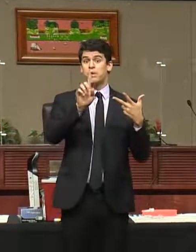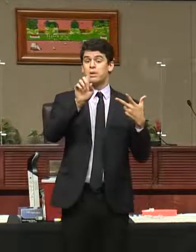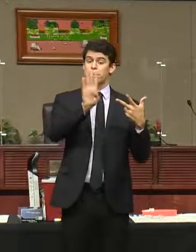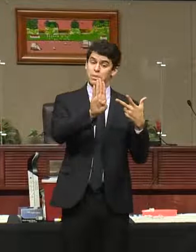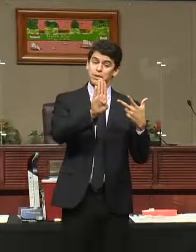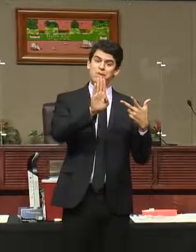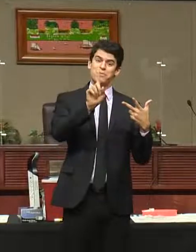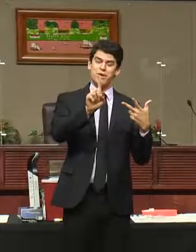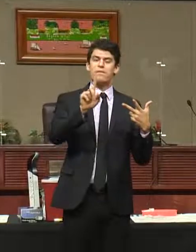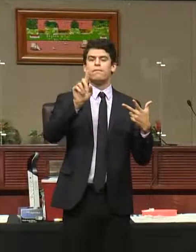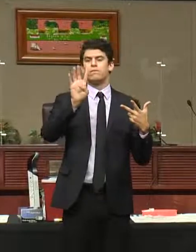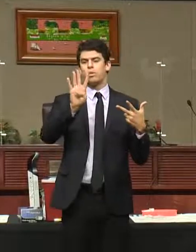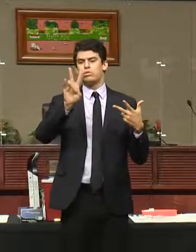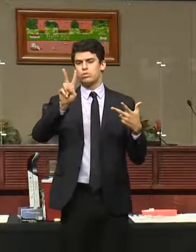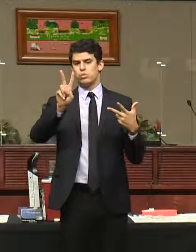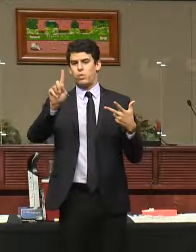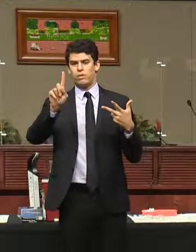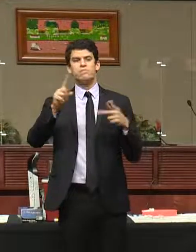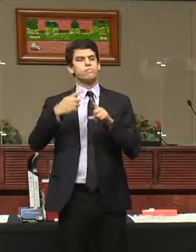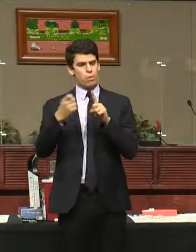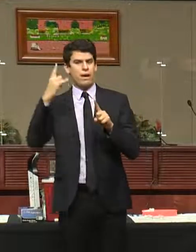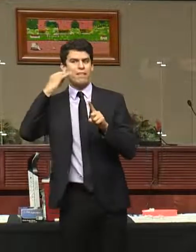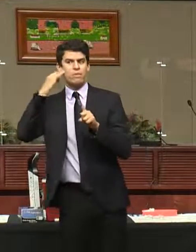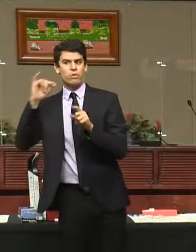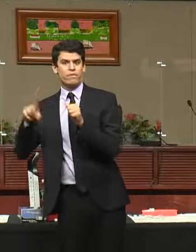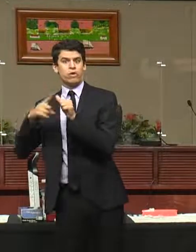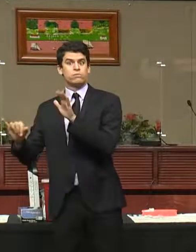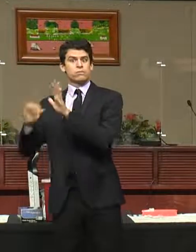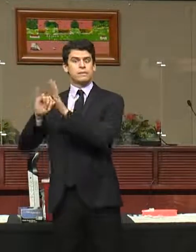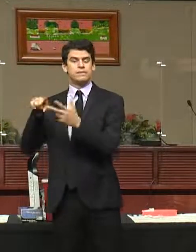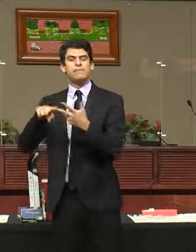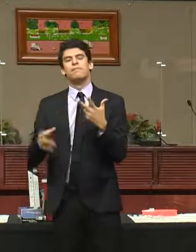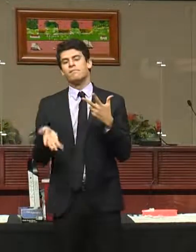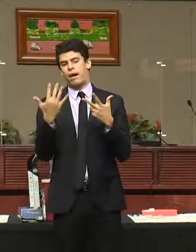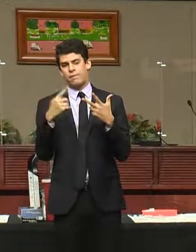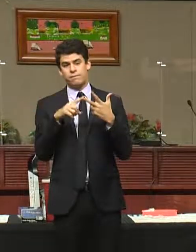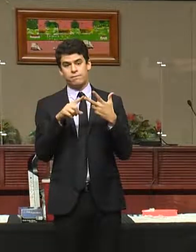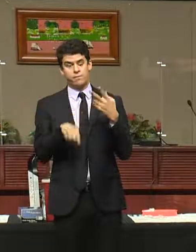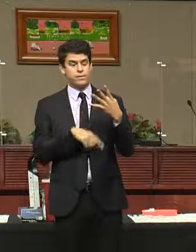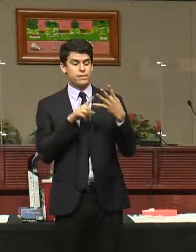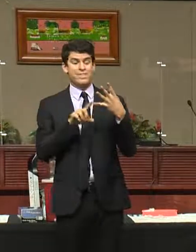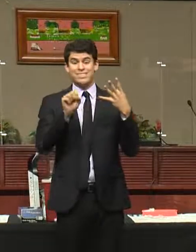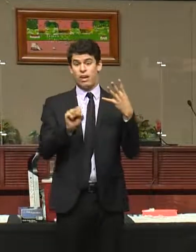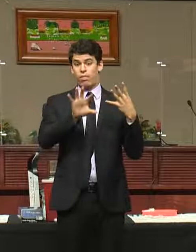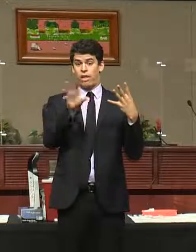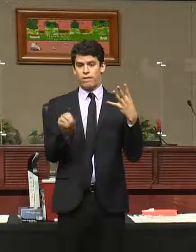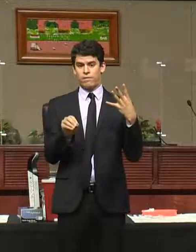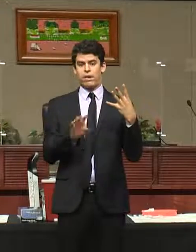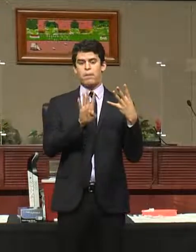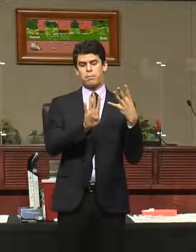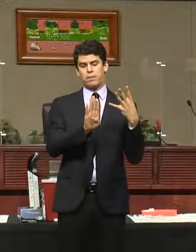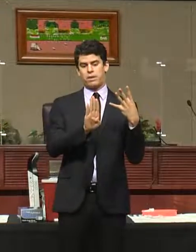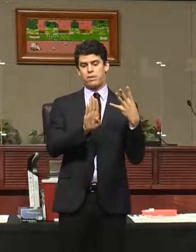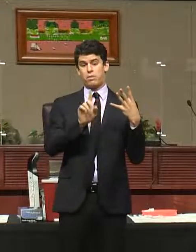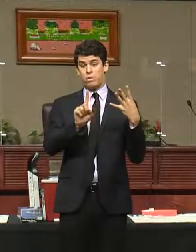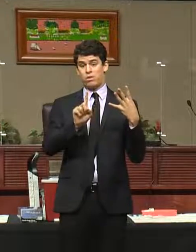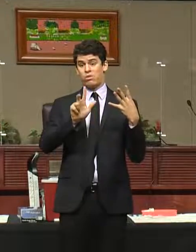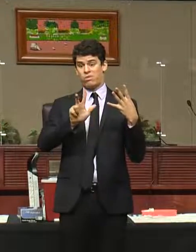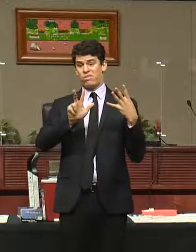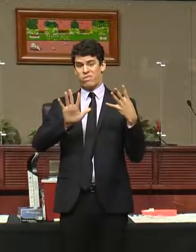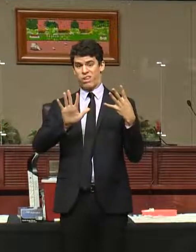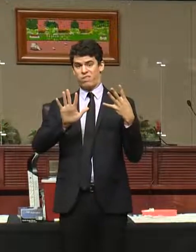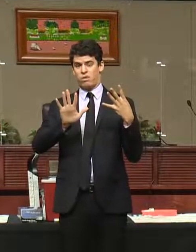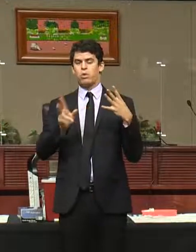B1429, also known as California, 5 old cases. The South Africa B1351 has